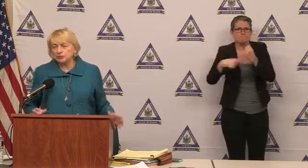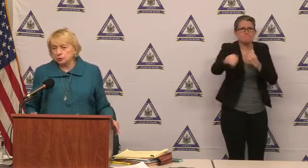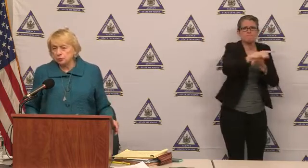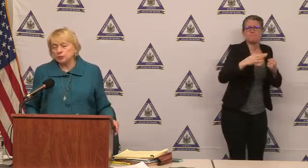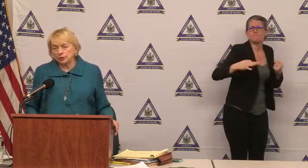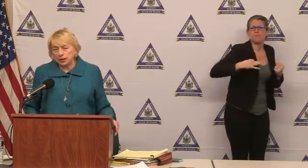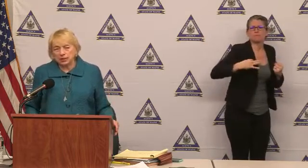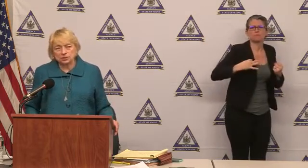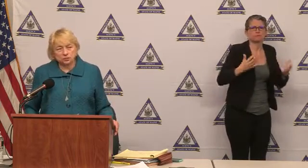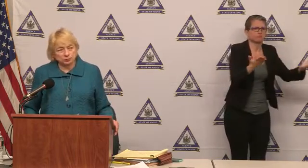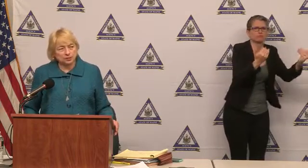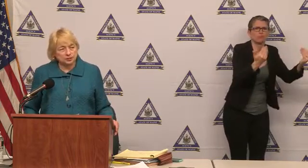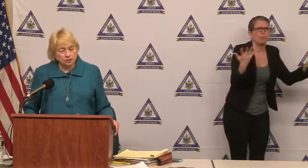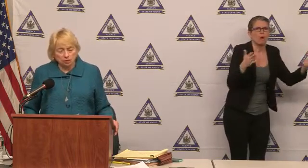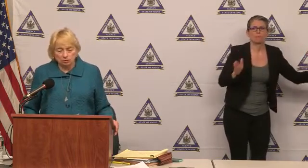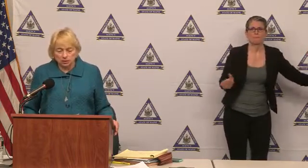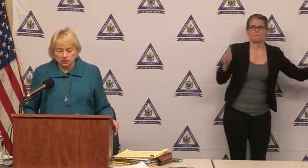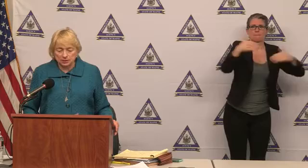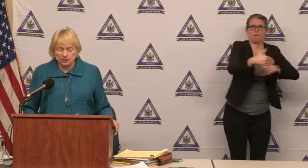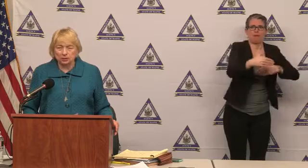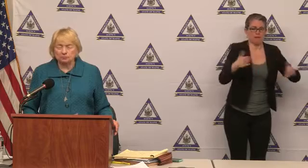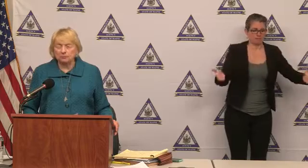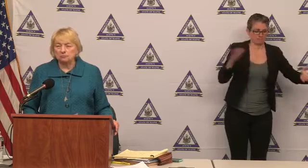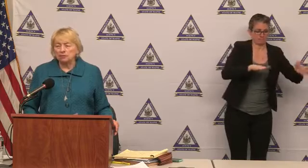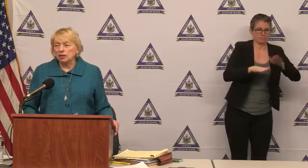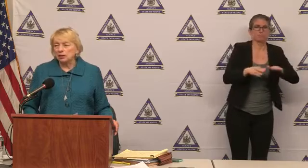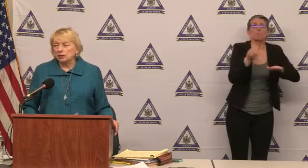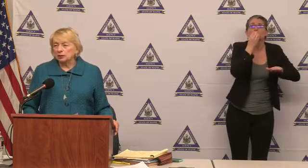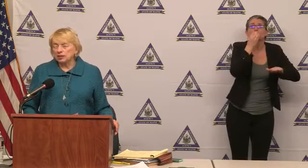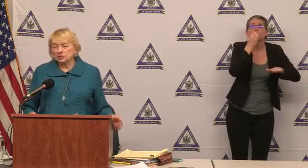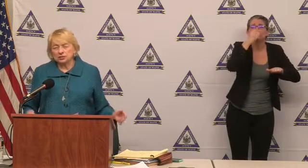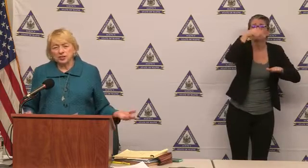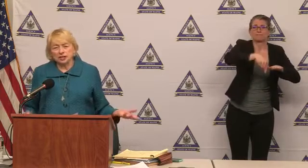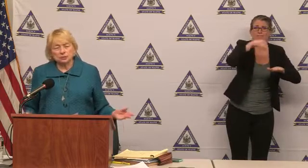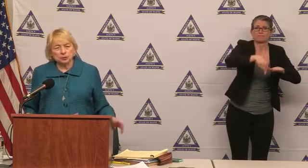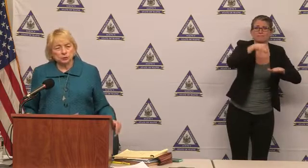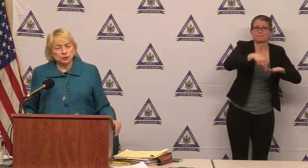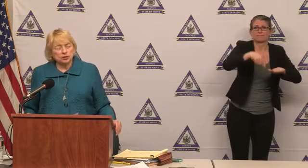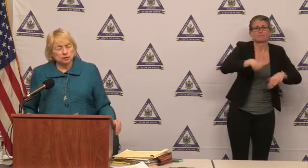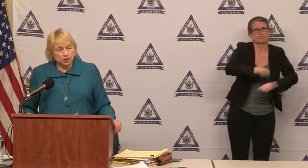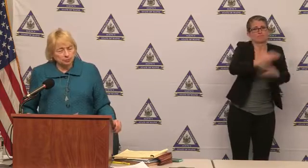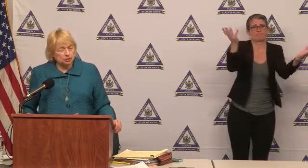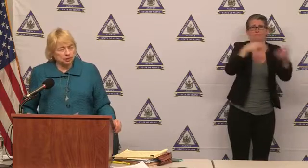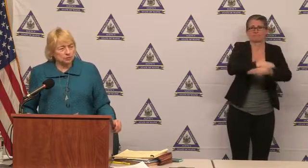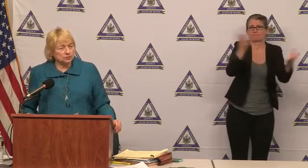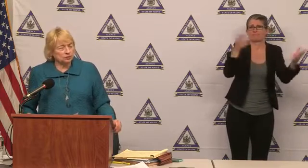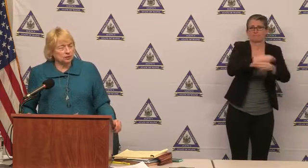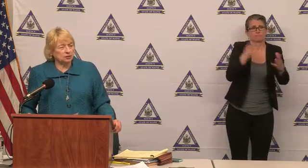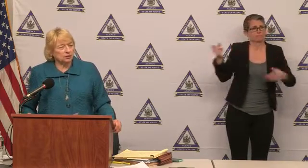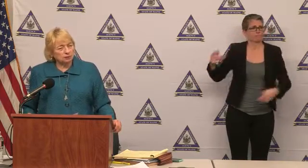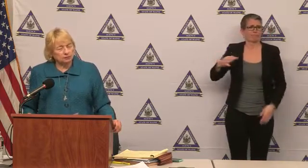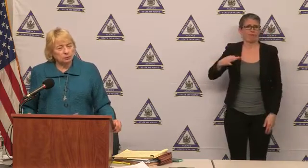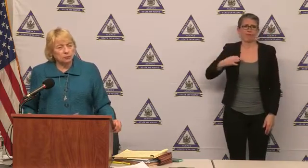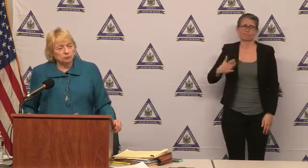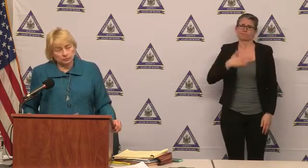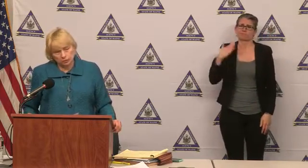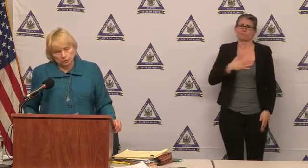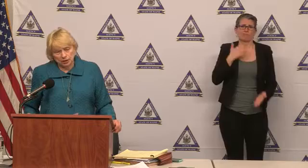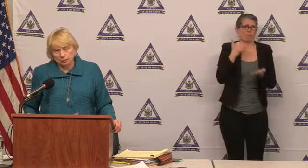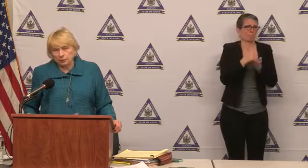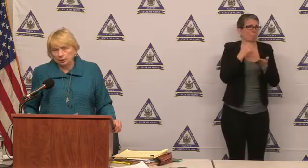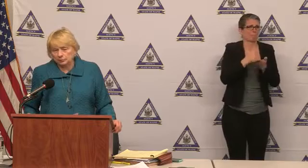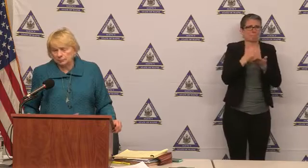package food supplies to places all across the state. Yesterday, I spoke with all the tribal chiefs in the